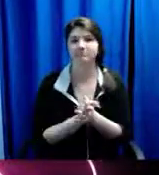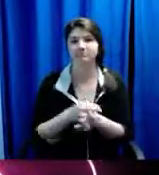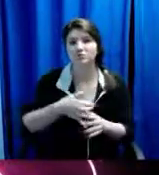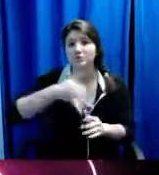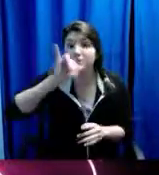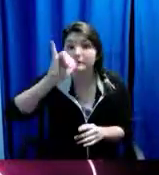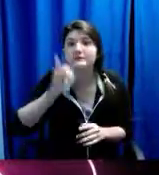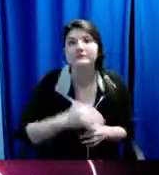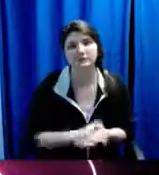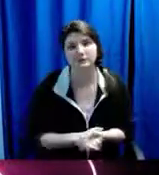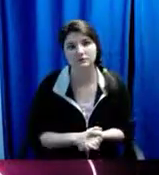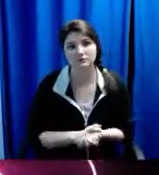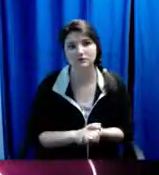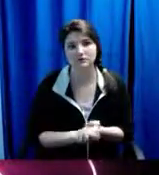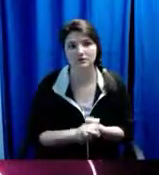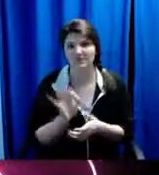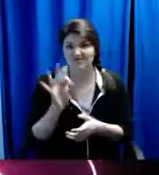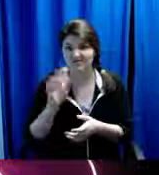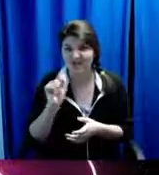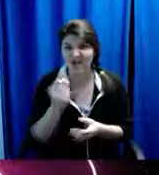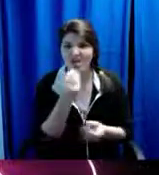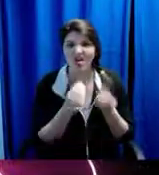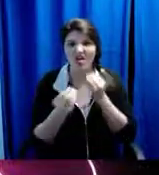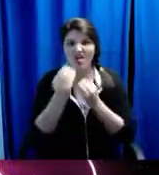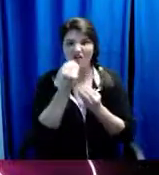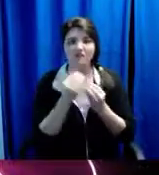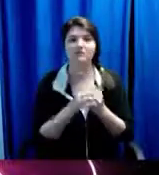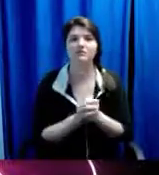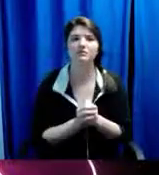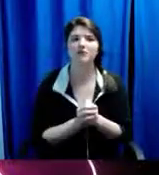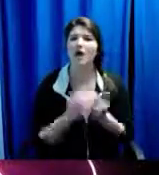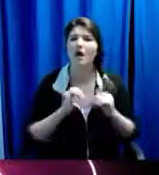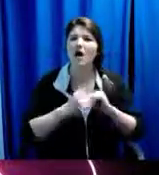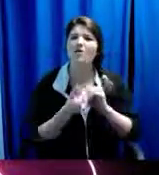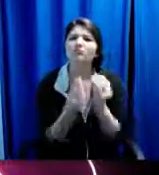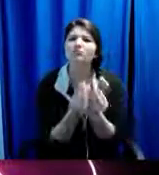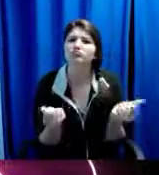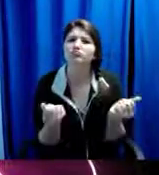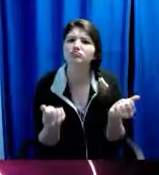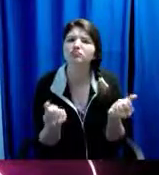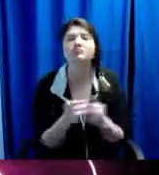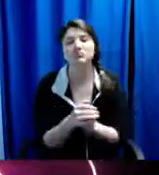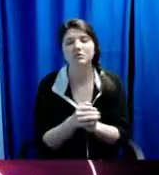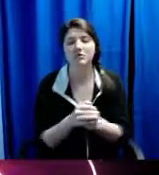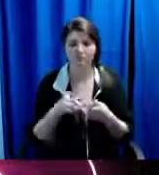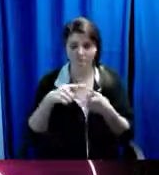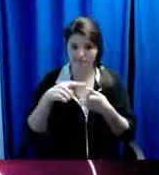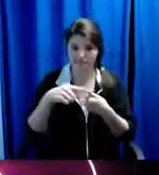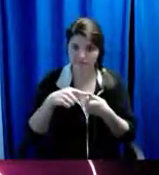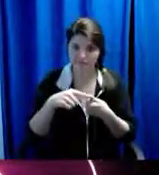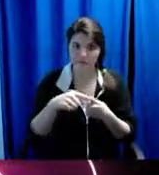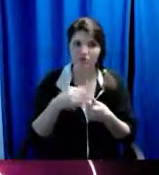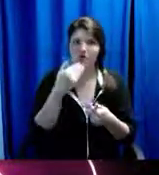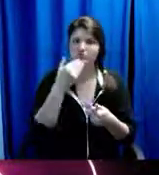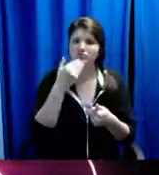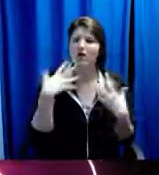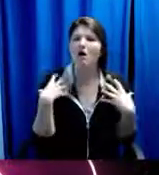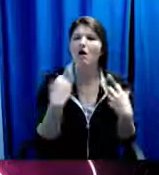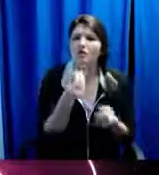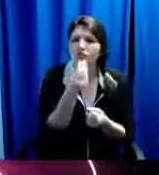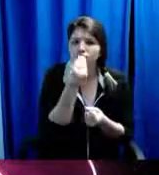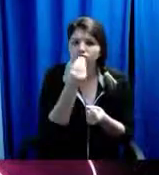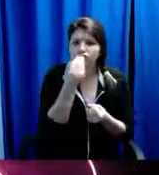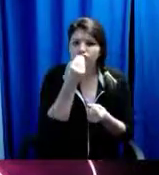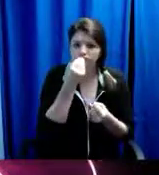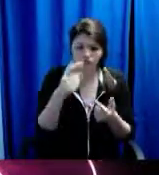person. Diet control, moderate exercise, and avoiding stress, smoking, and alcohol consumption, as well